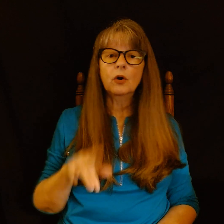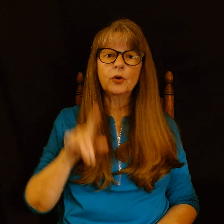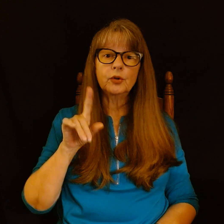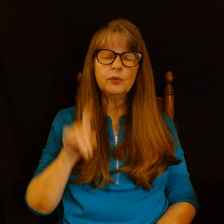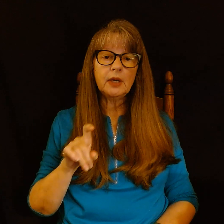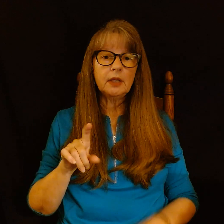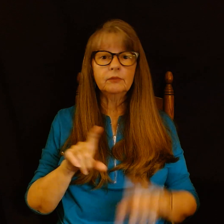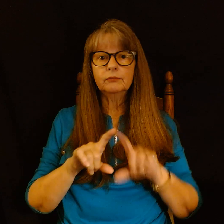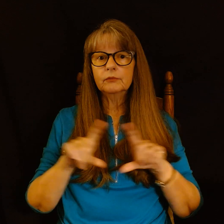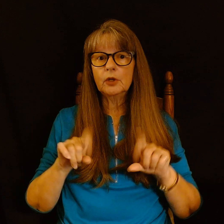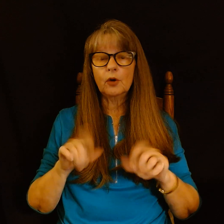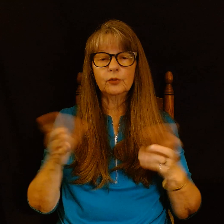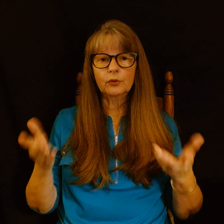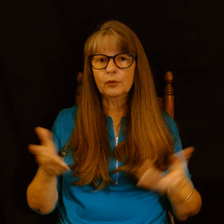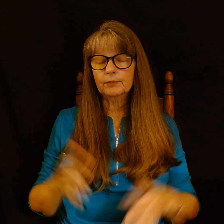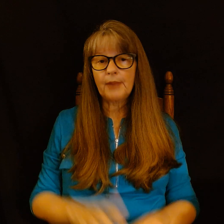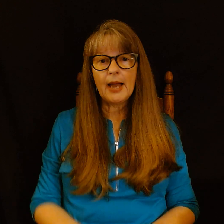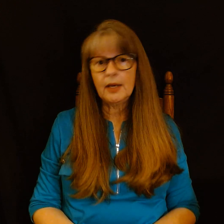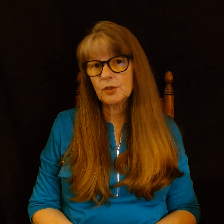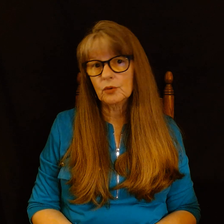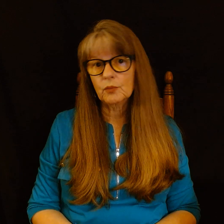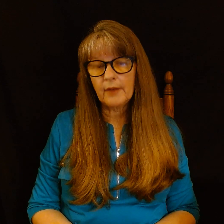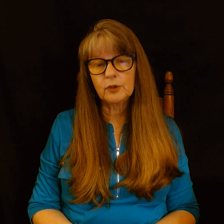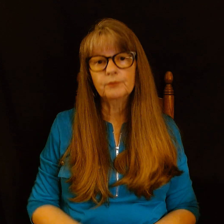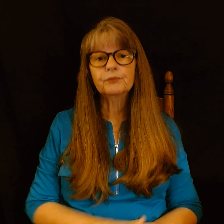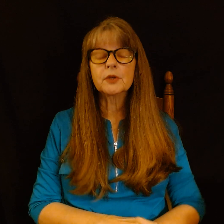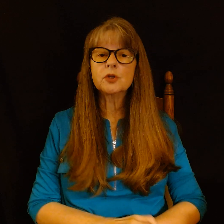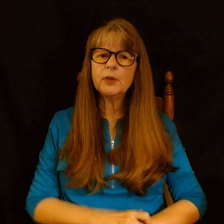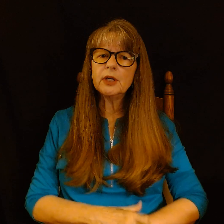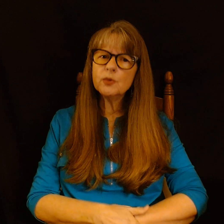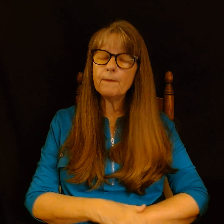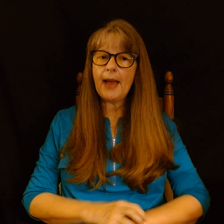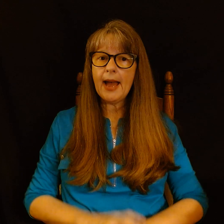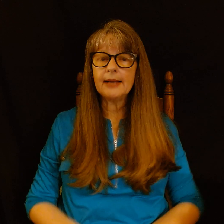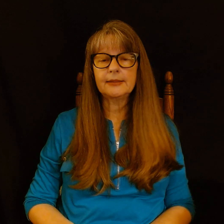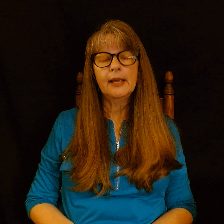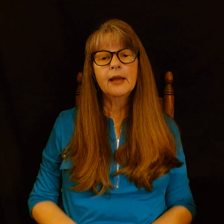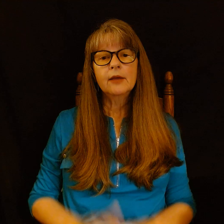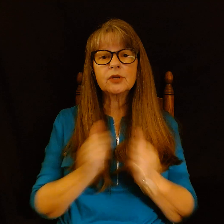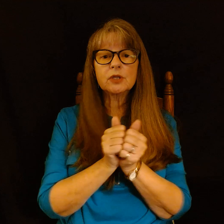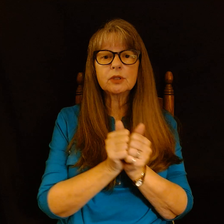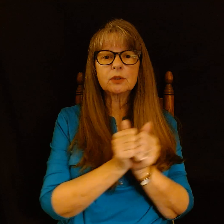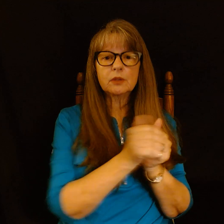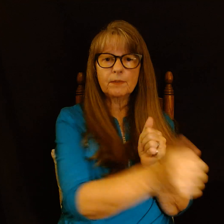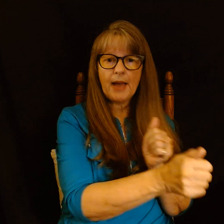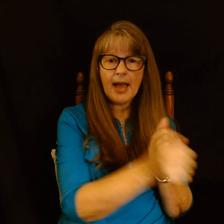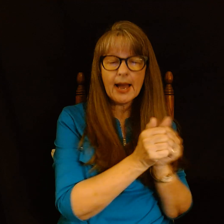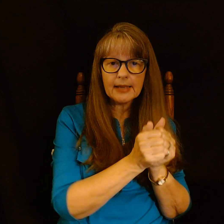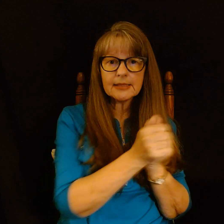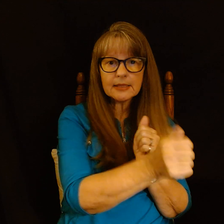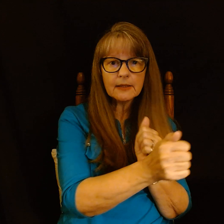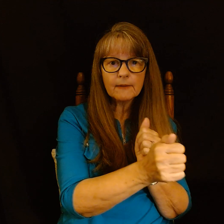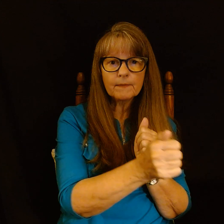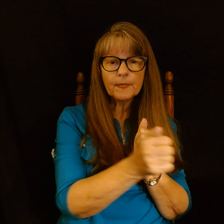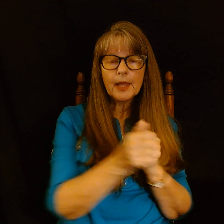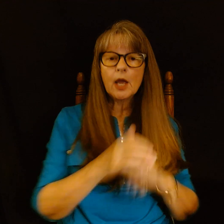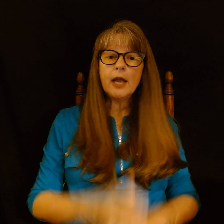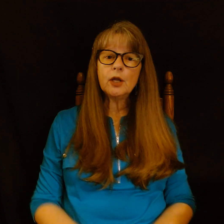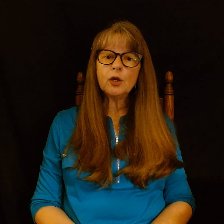you need, your pass or whatever. So we can do a pass. This is to pass, and it could